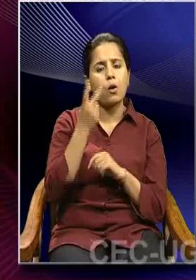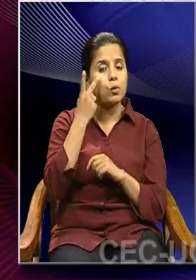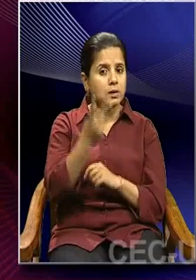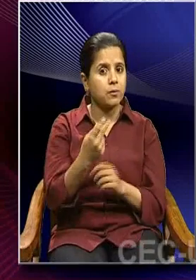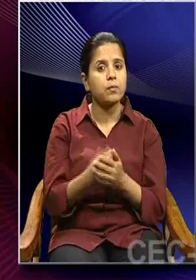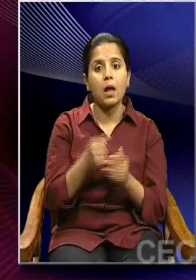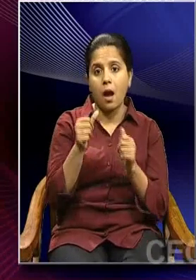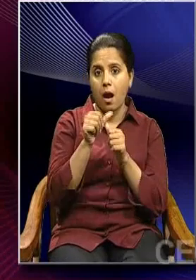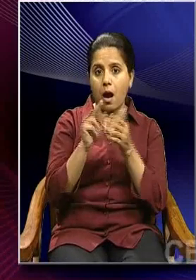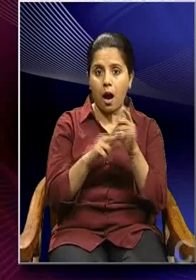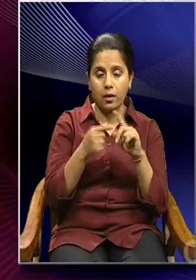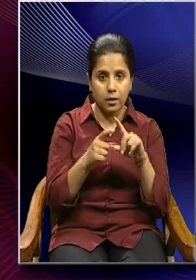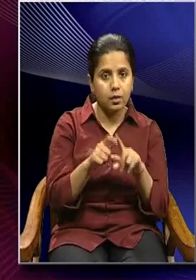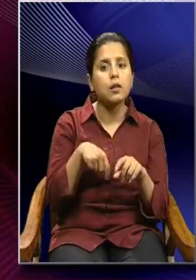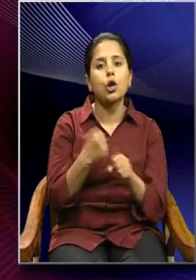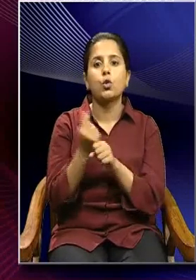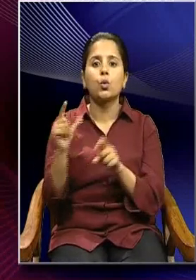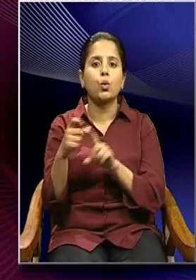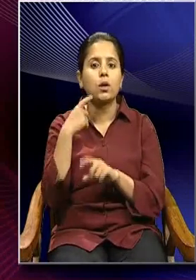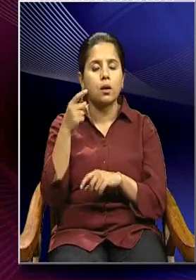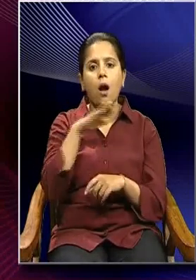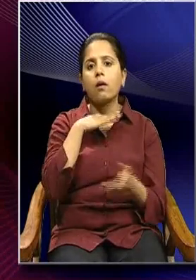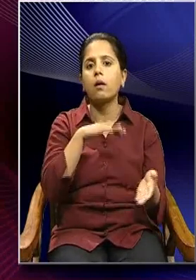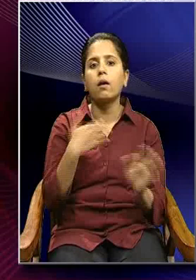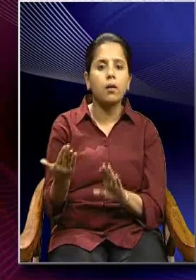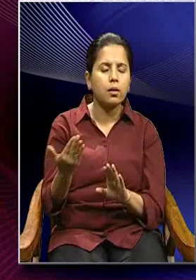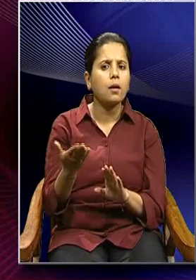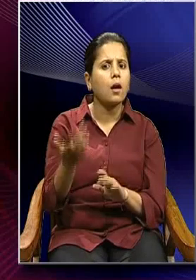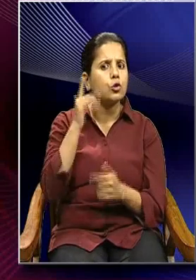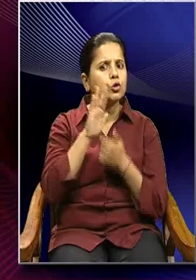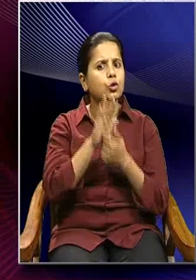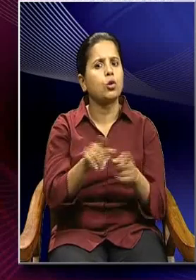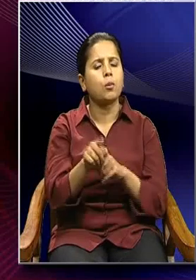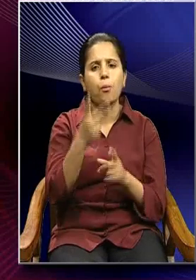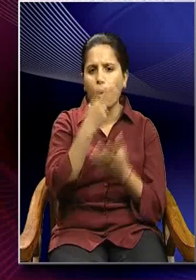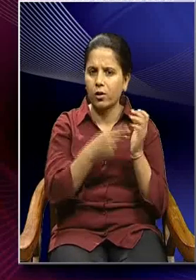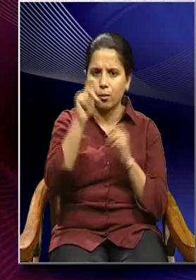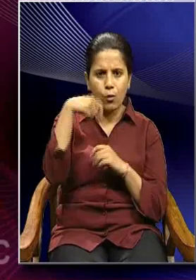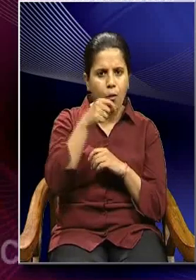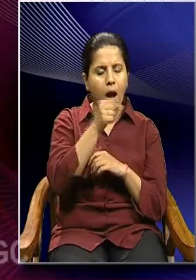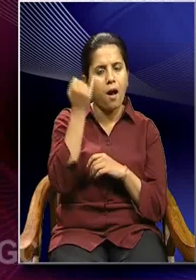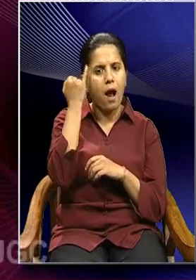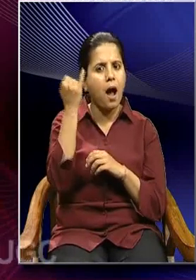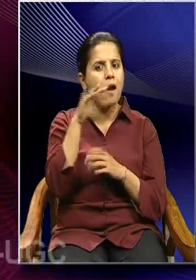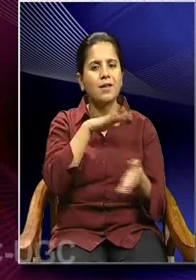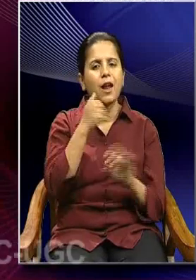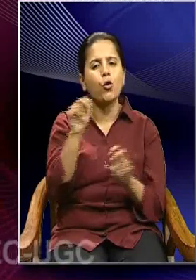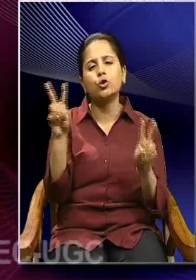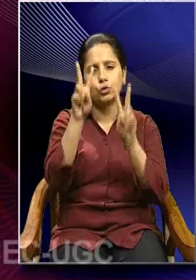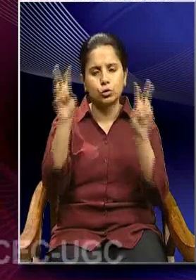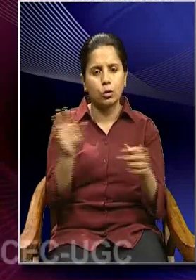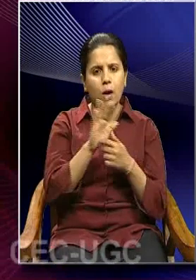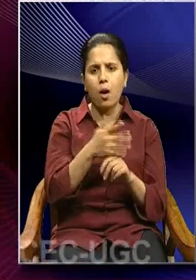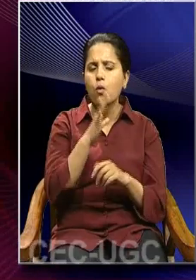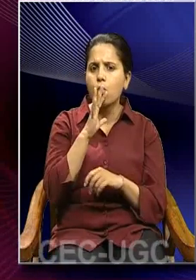especially in Anand and Guddi, the idea of death which is being shown in both these films, and how in a very